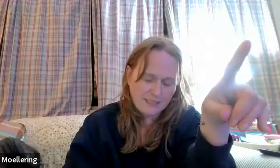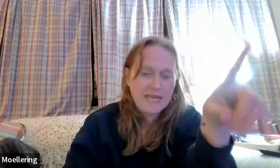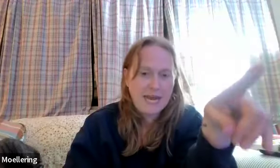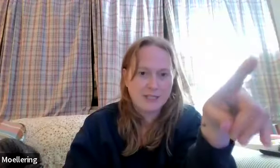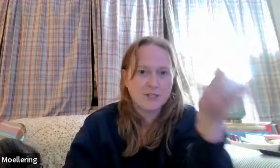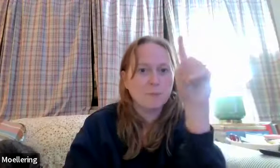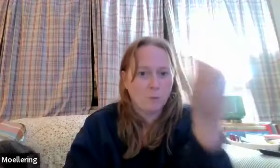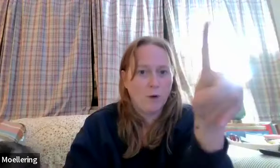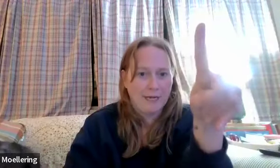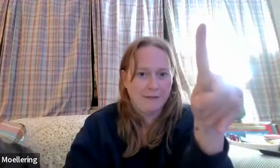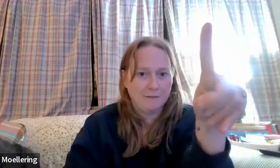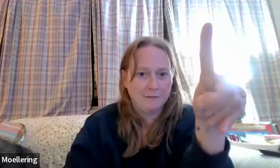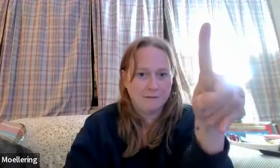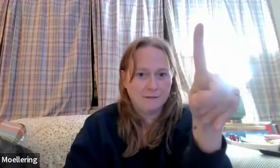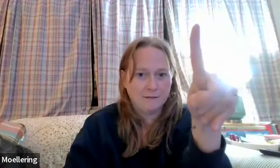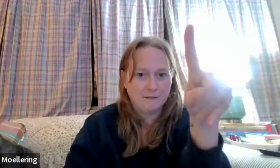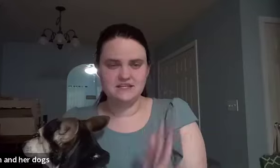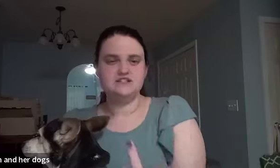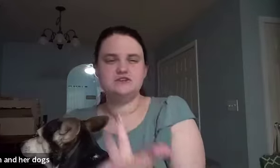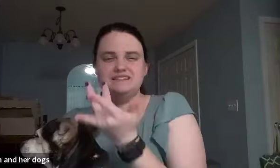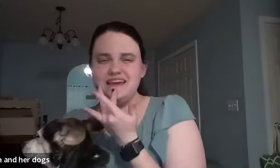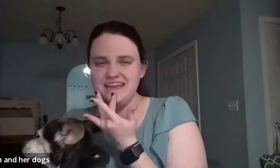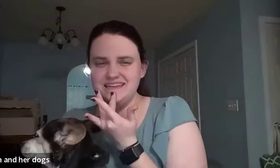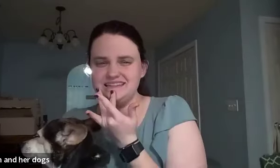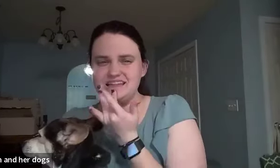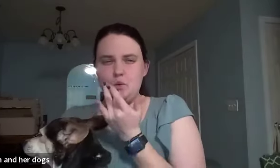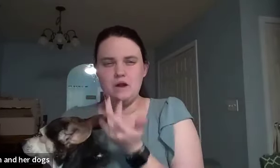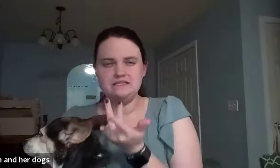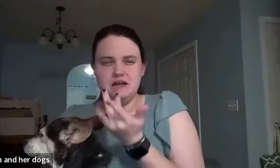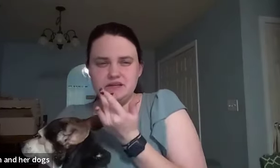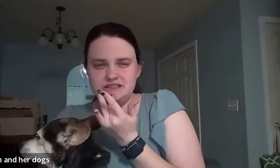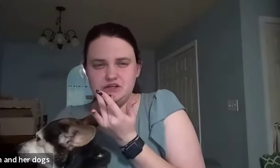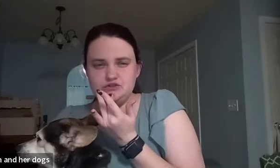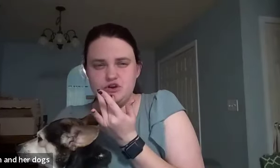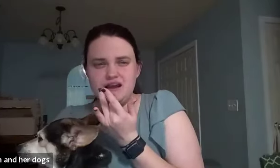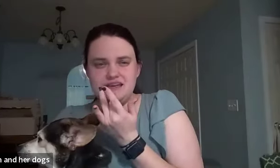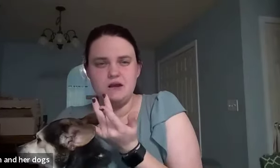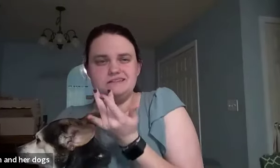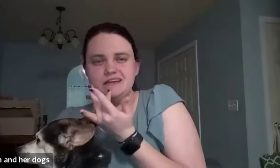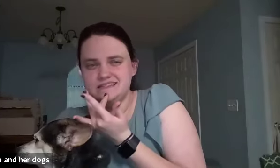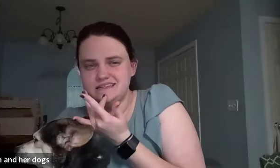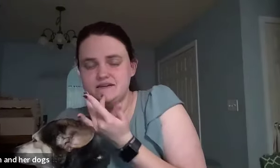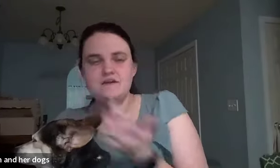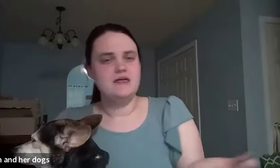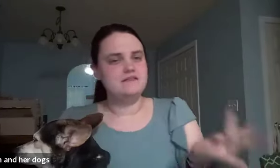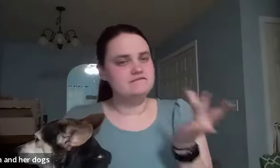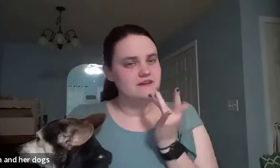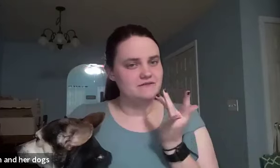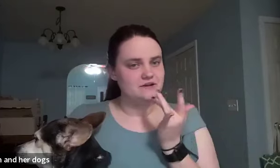is taste, but one. yes. So Okay. taste is like one time because like you're trying it out, tasting it, and then